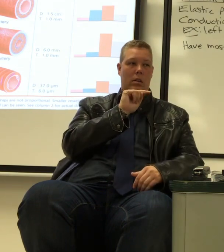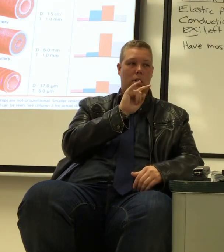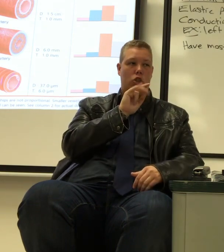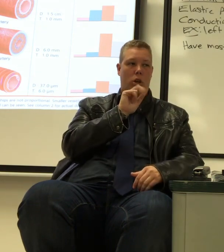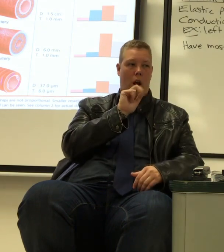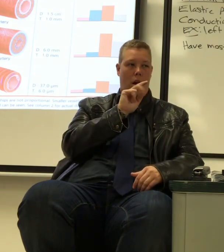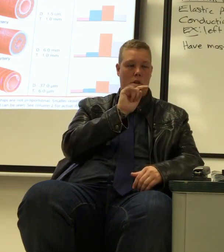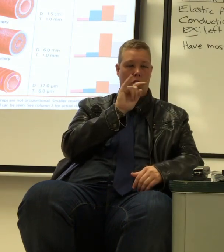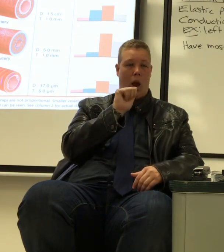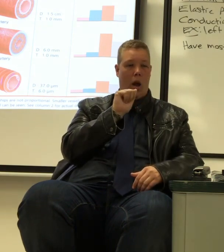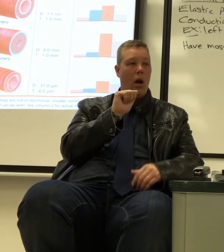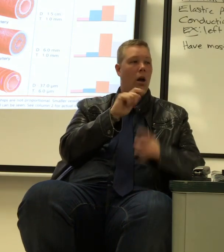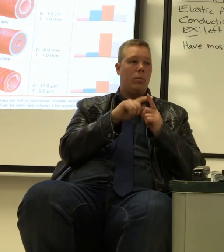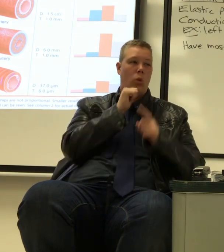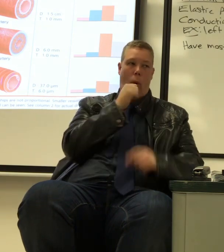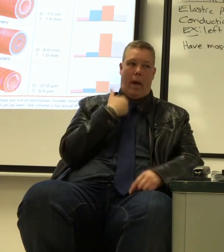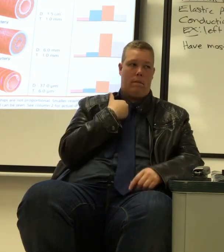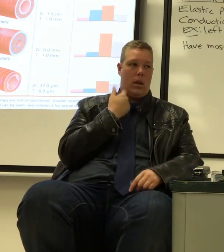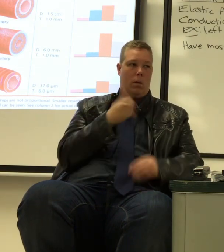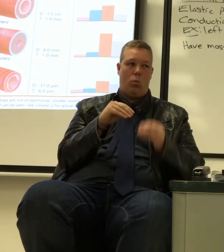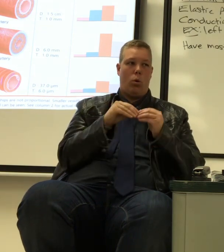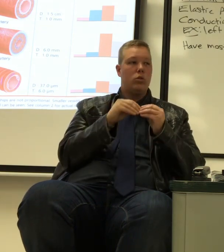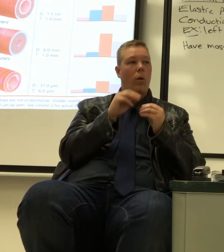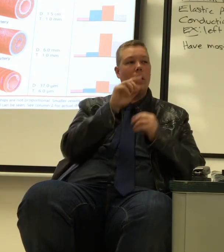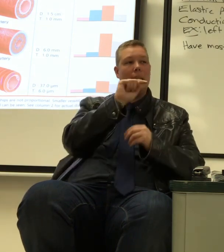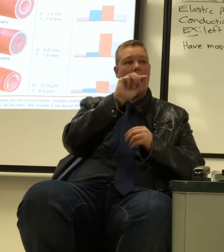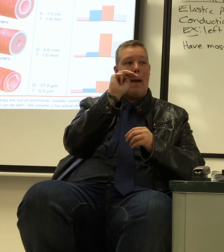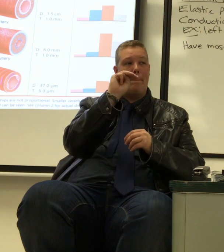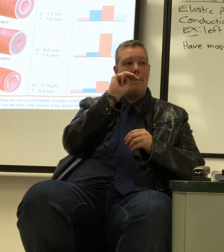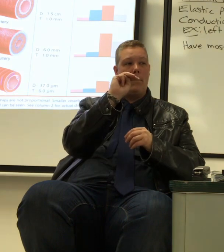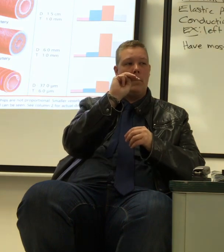externa. So what's your outermost layer?